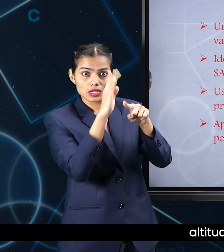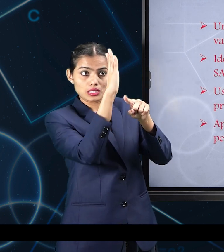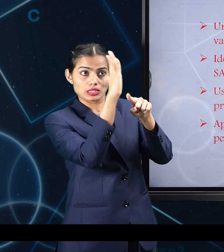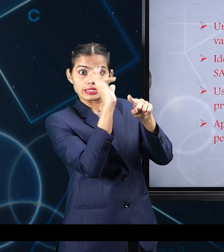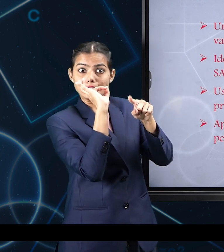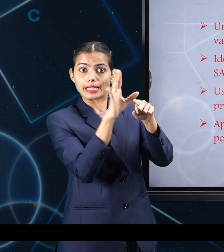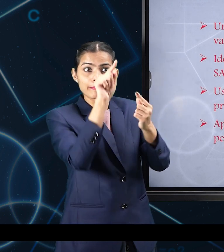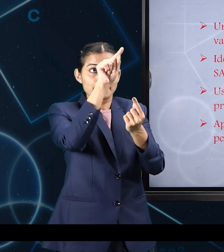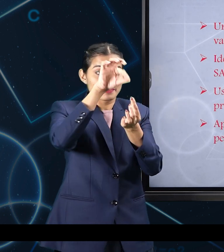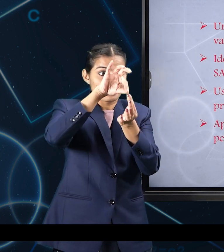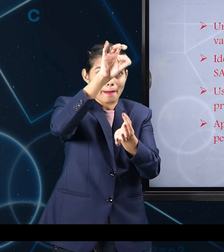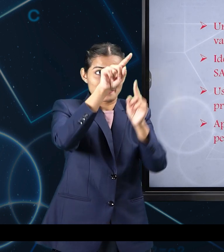of similar triangles.